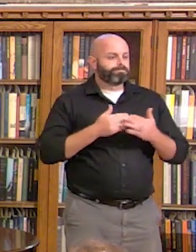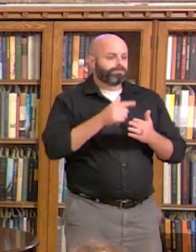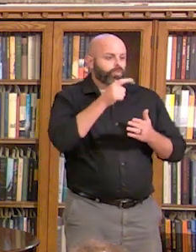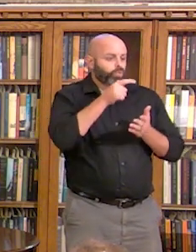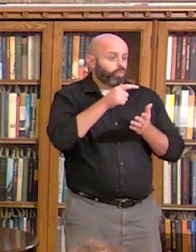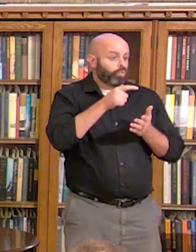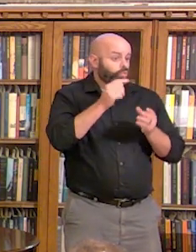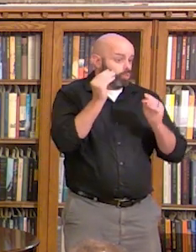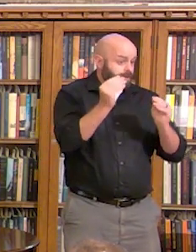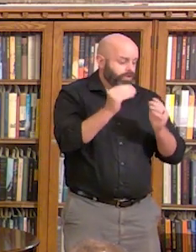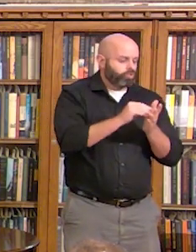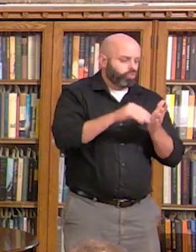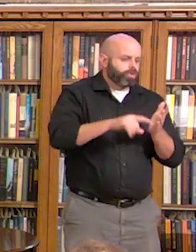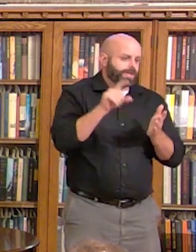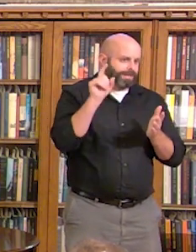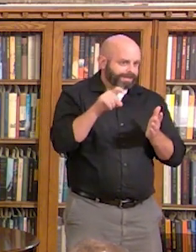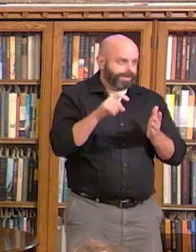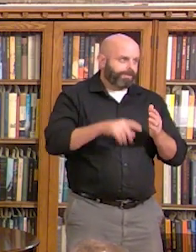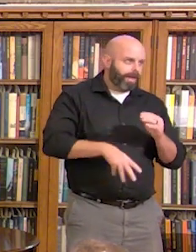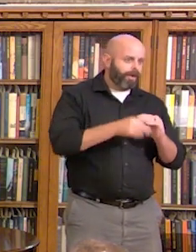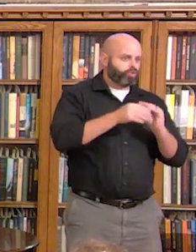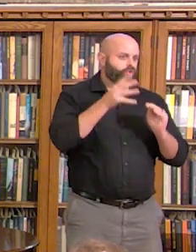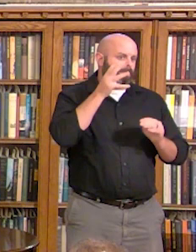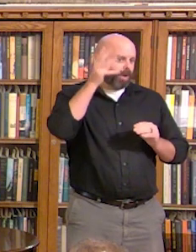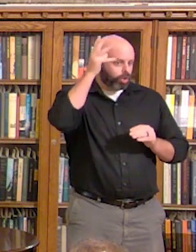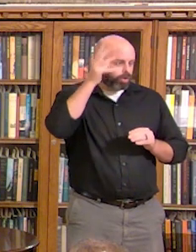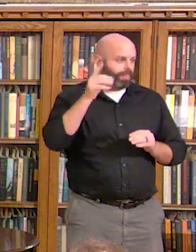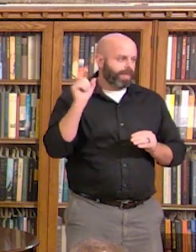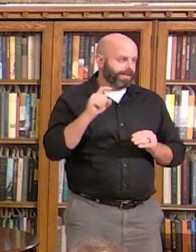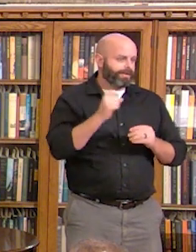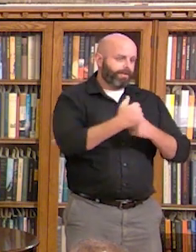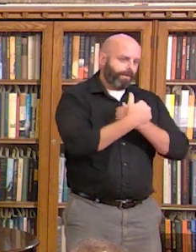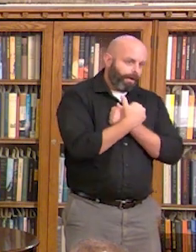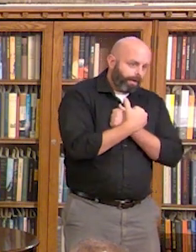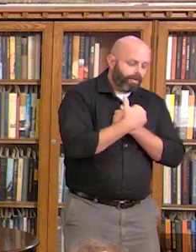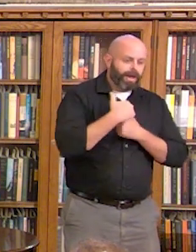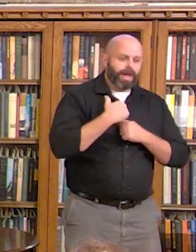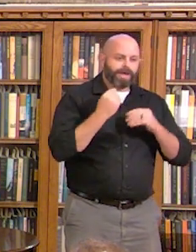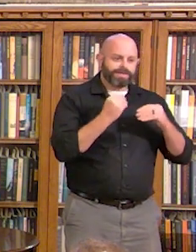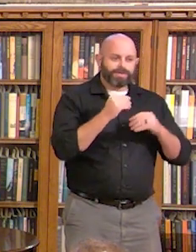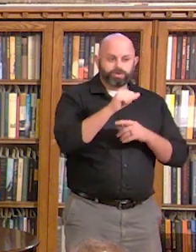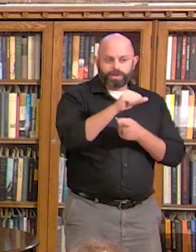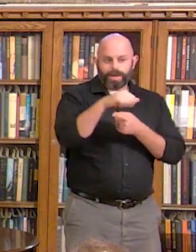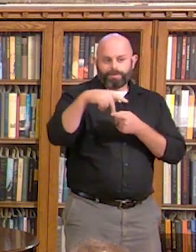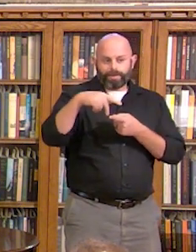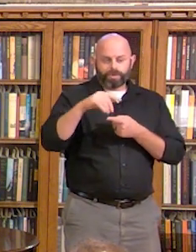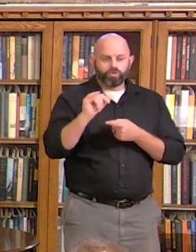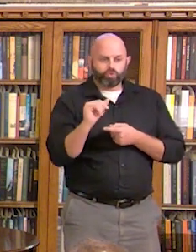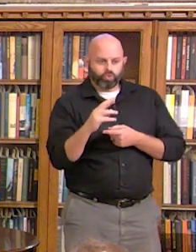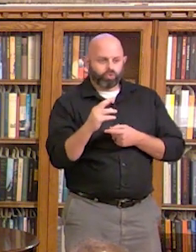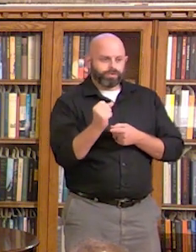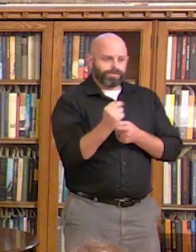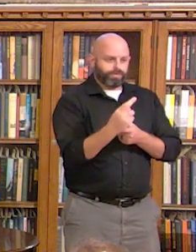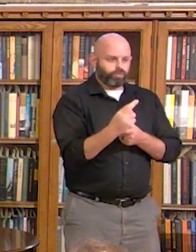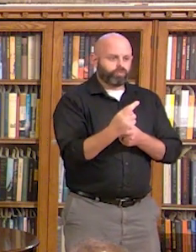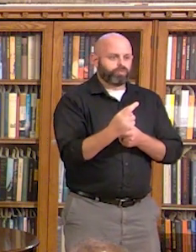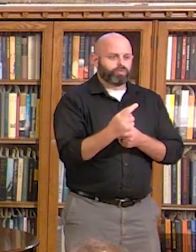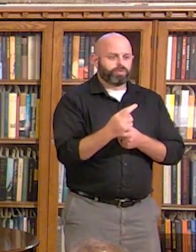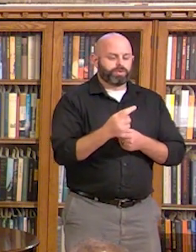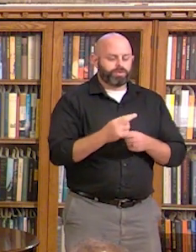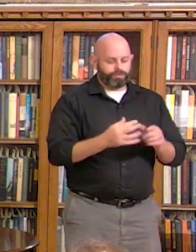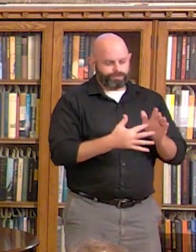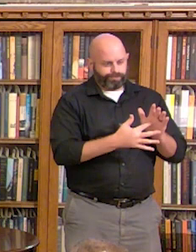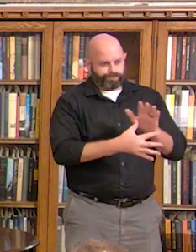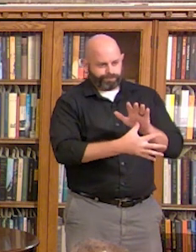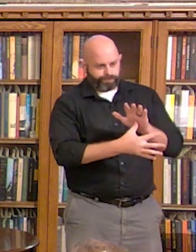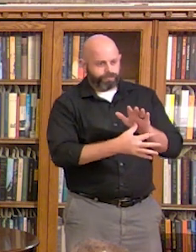always need always need another parent they need a hub I teach AP Juniors and seniors